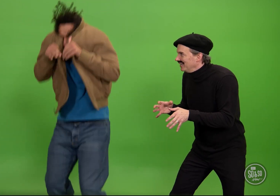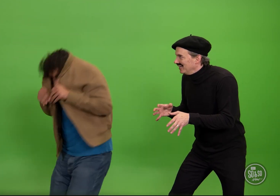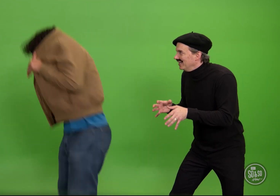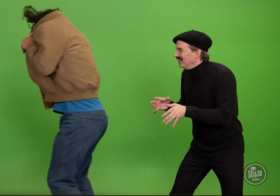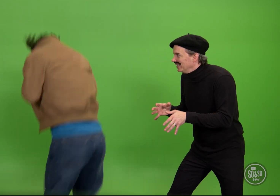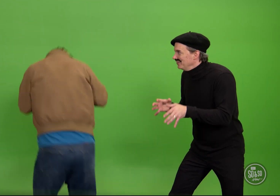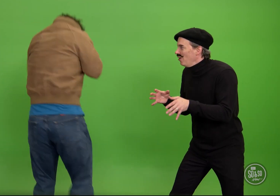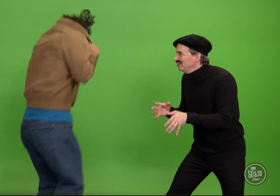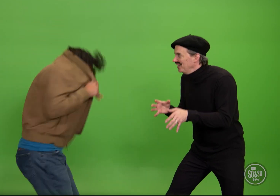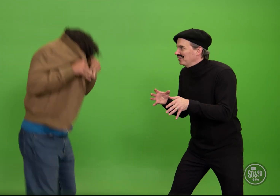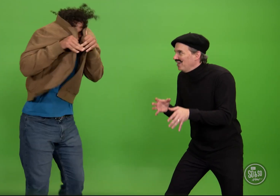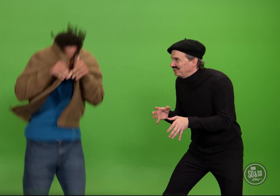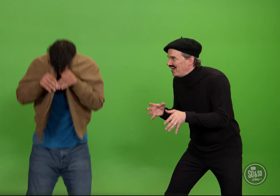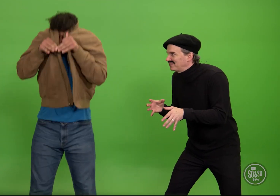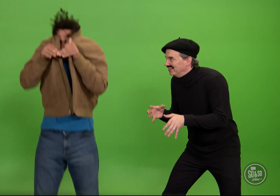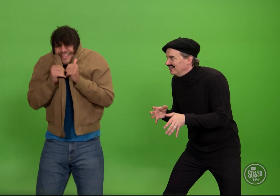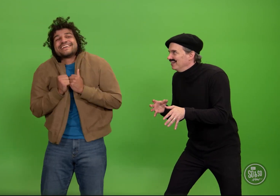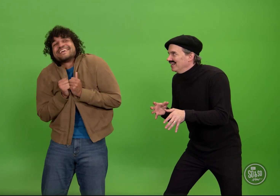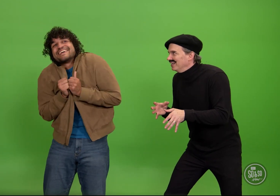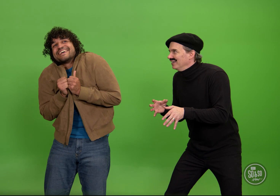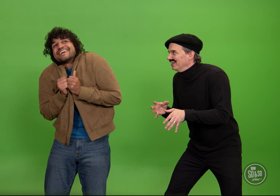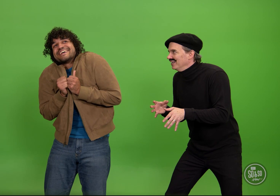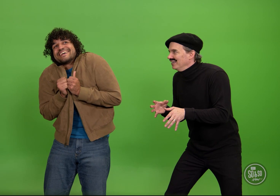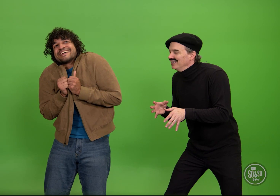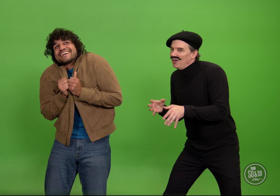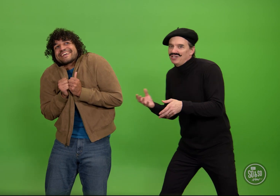rabbit now he sees a sunset